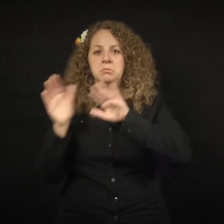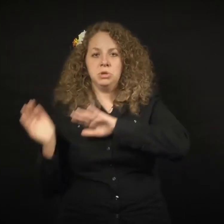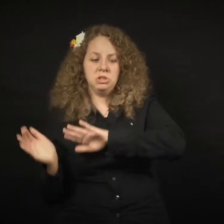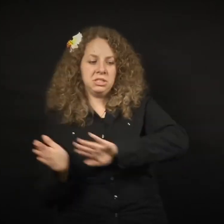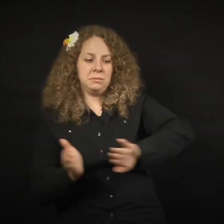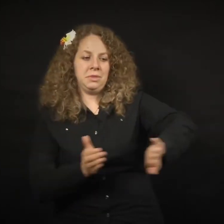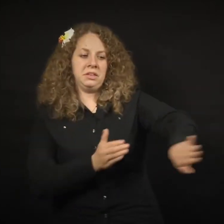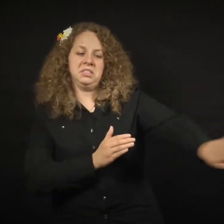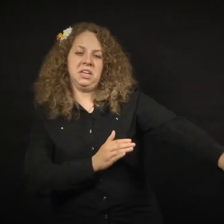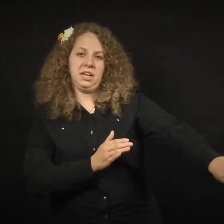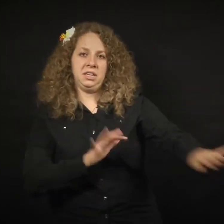Pushing something aside.